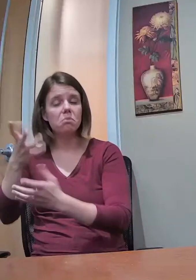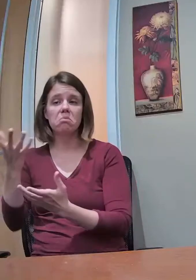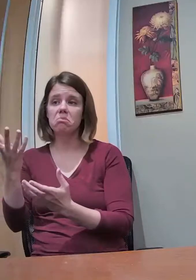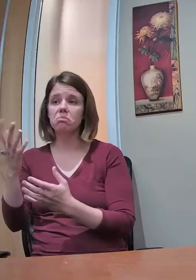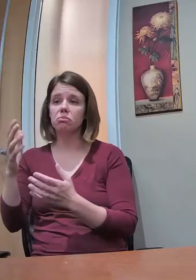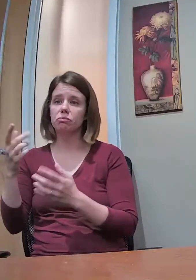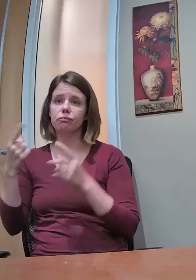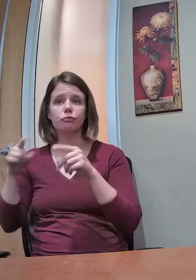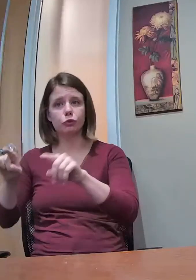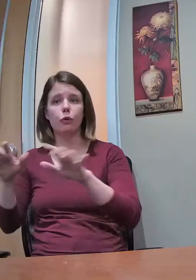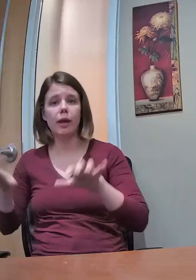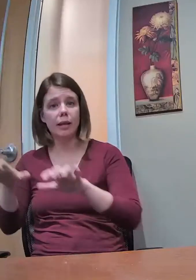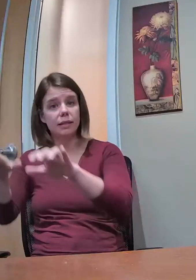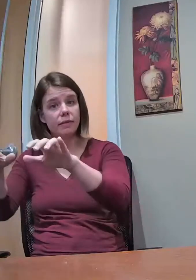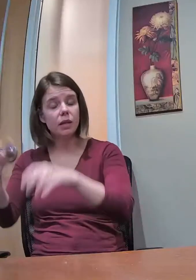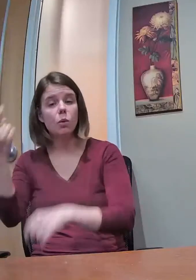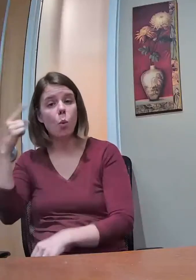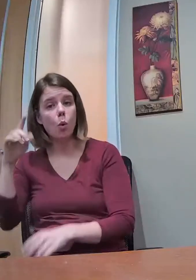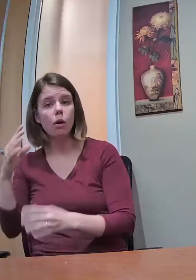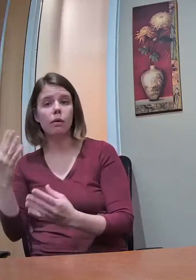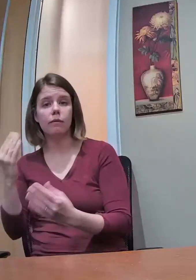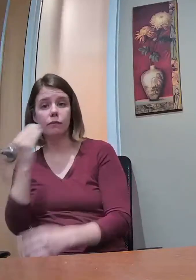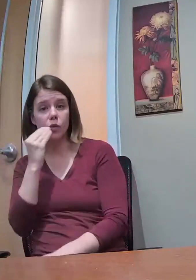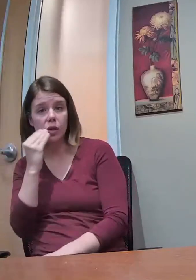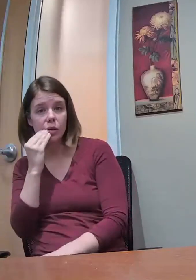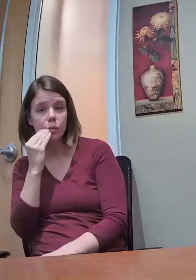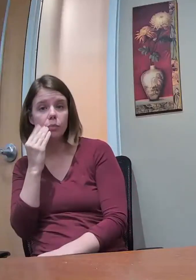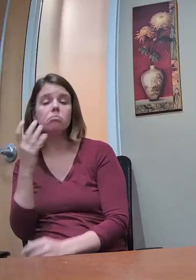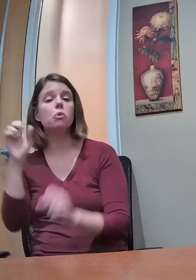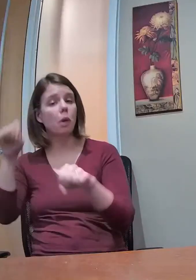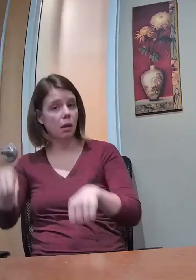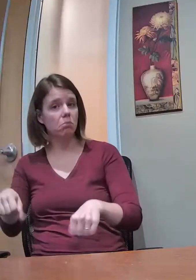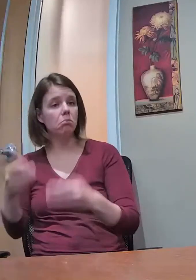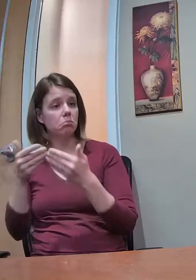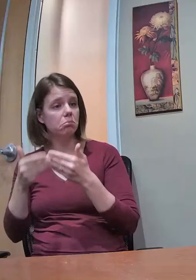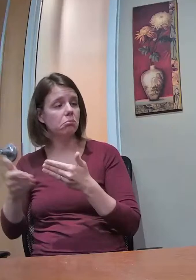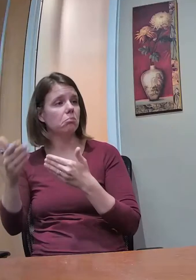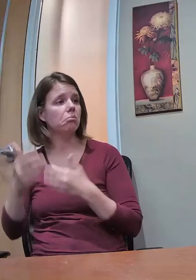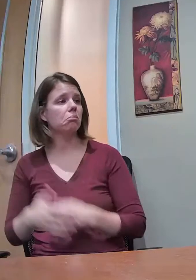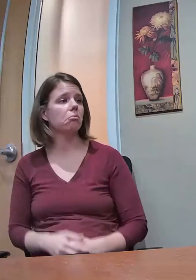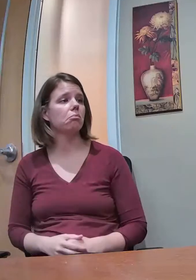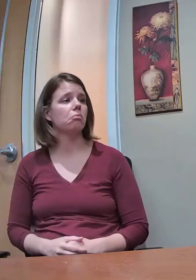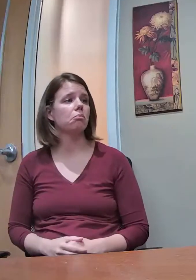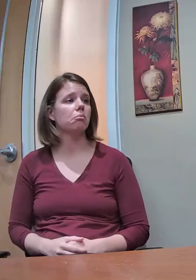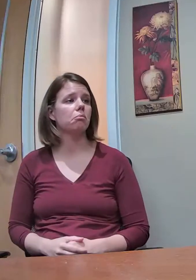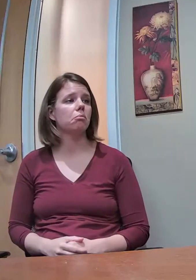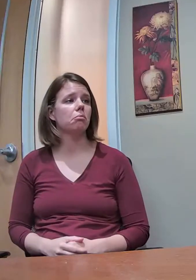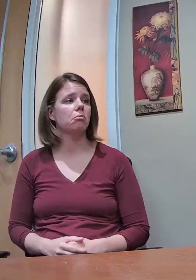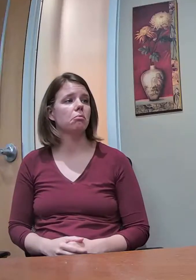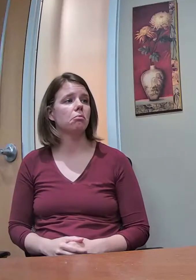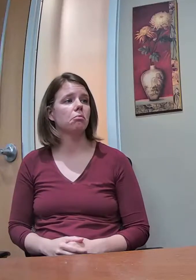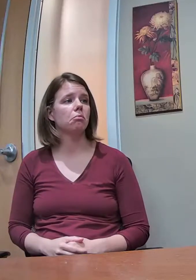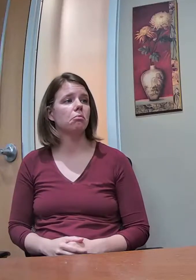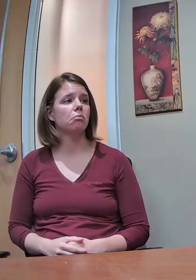in an activity, you can do that. We will not be able to.